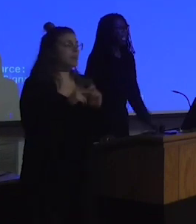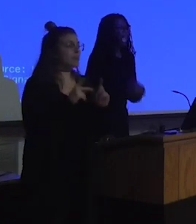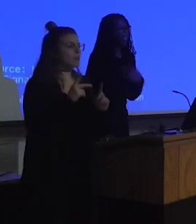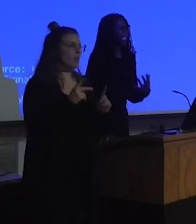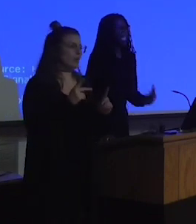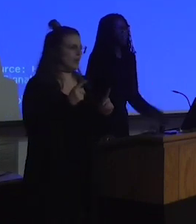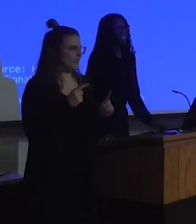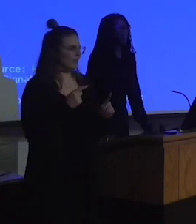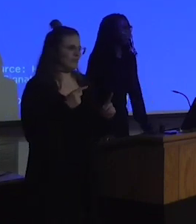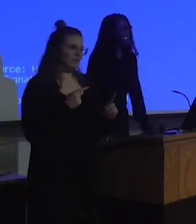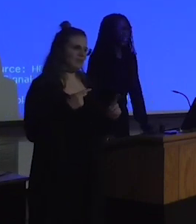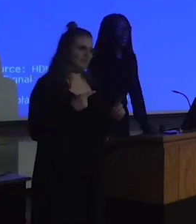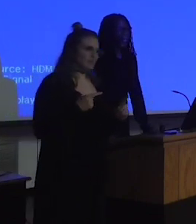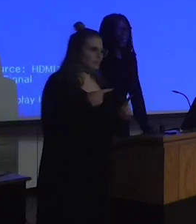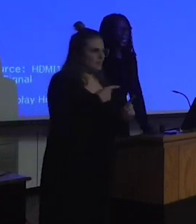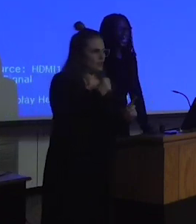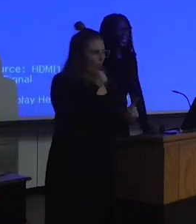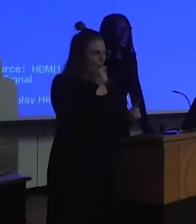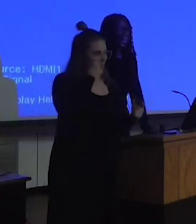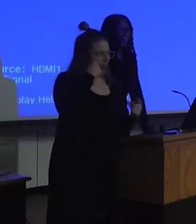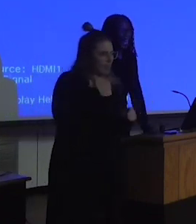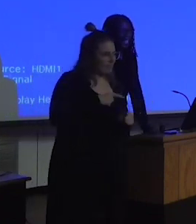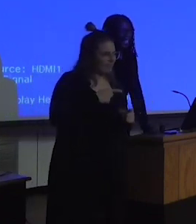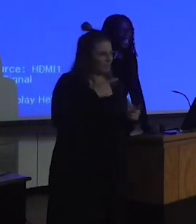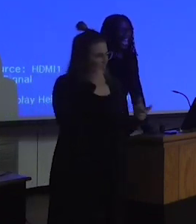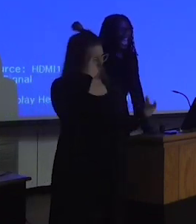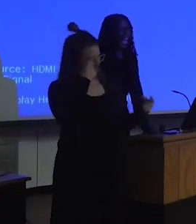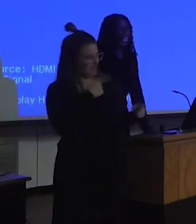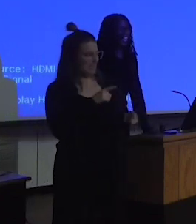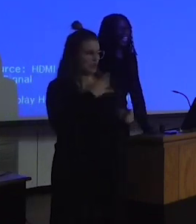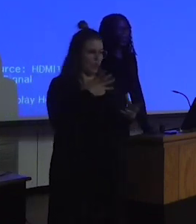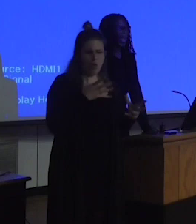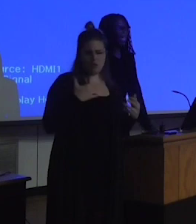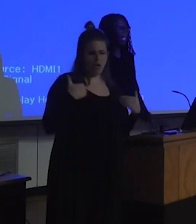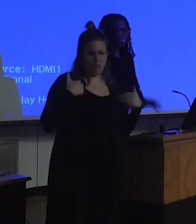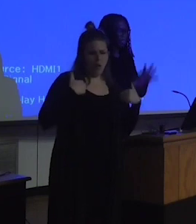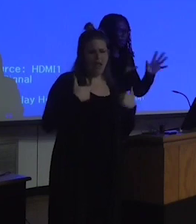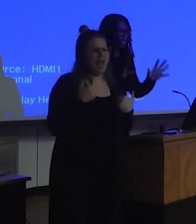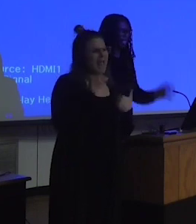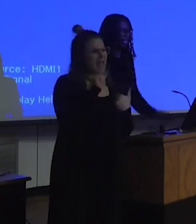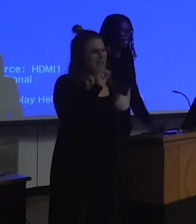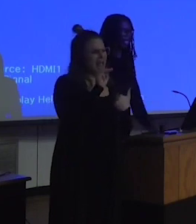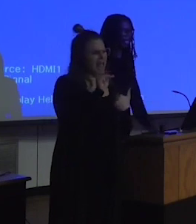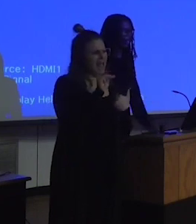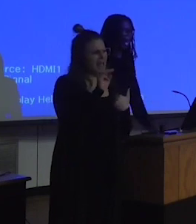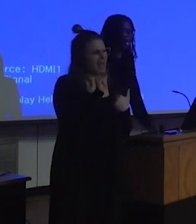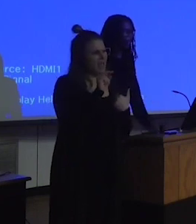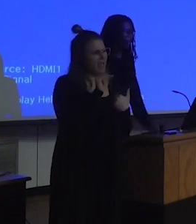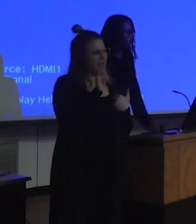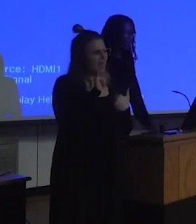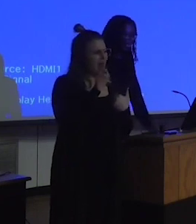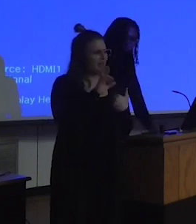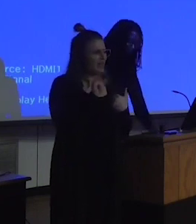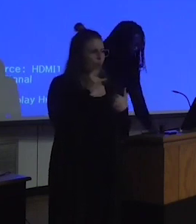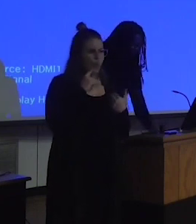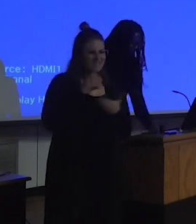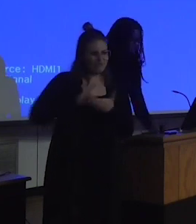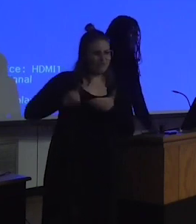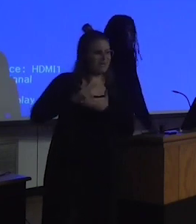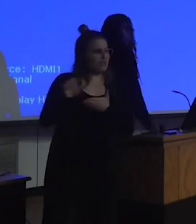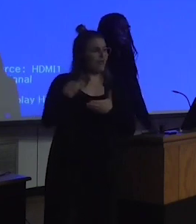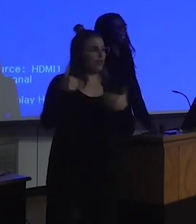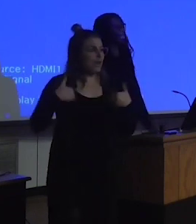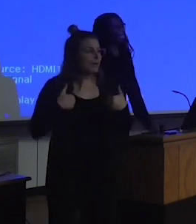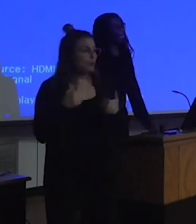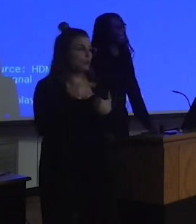in the center that I am engaged with don't want to talk about, like, you know, animality and, like, you know, and discrimination against other animals or even people of